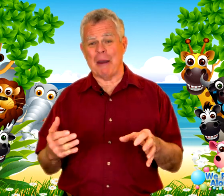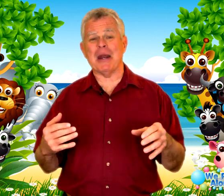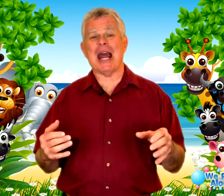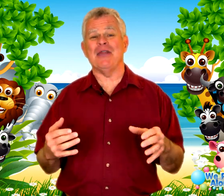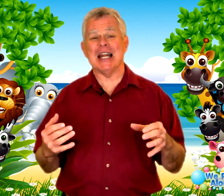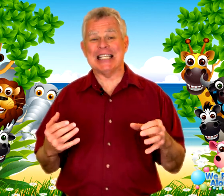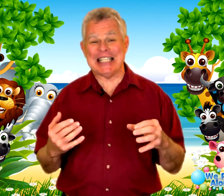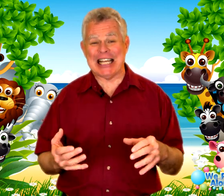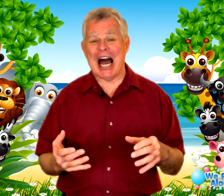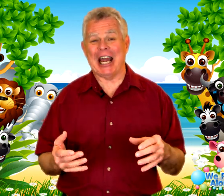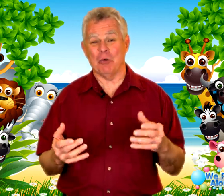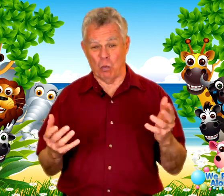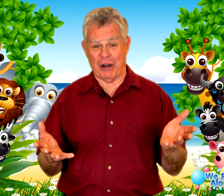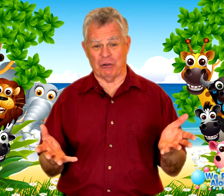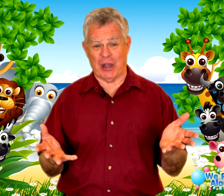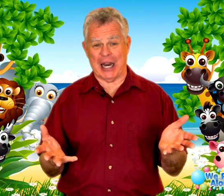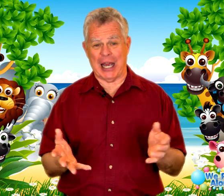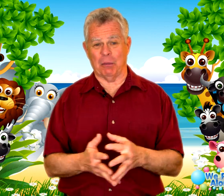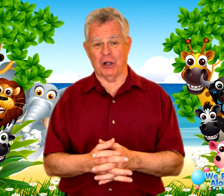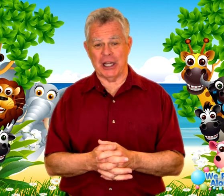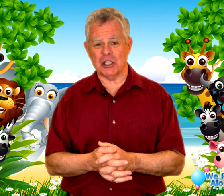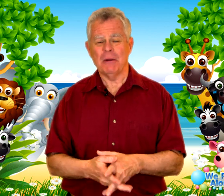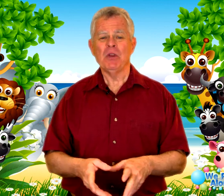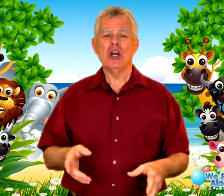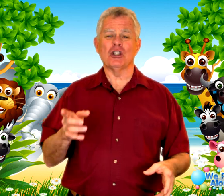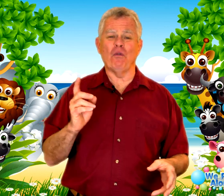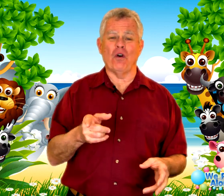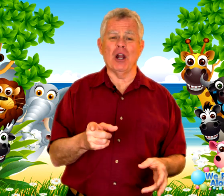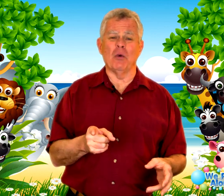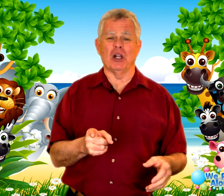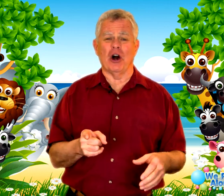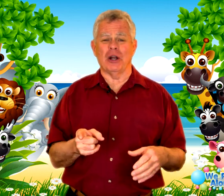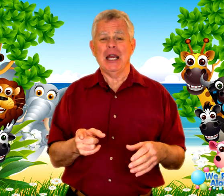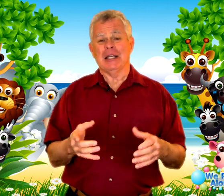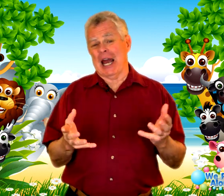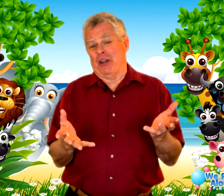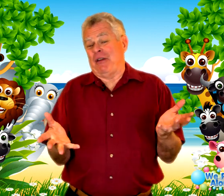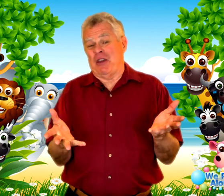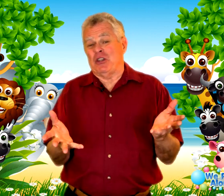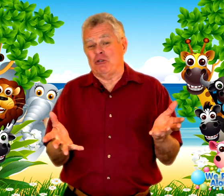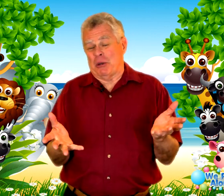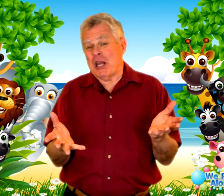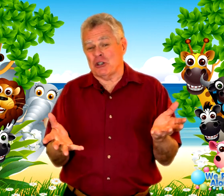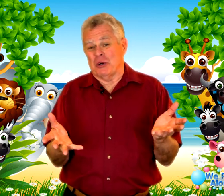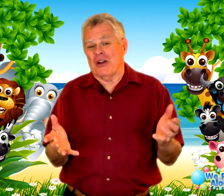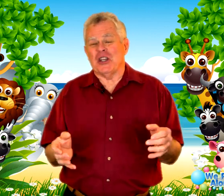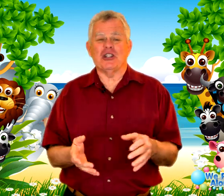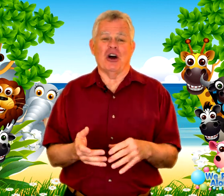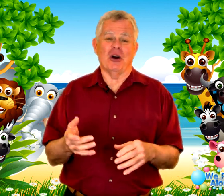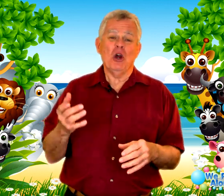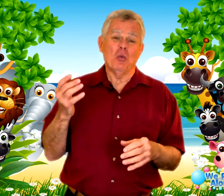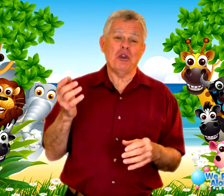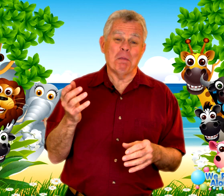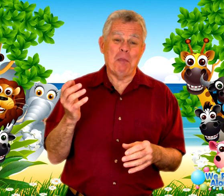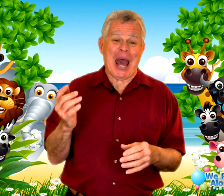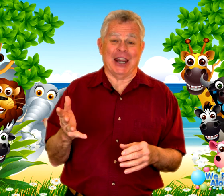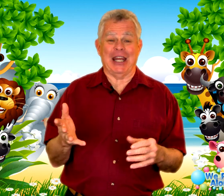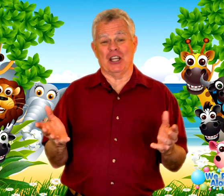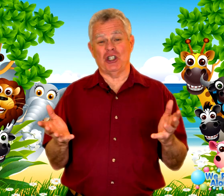it and then sign whatever that animal is. So, follow along now that I've given you some history on this song with Beth as